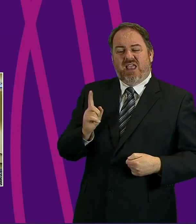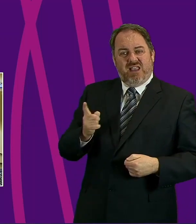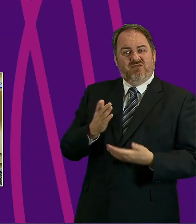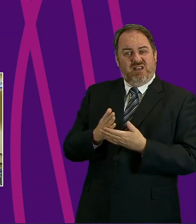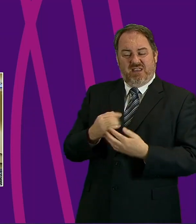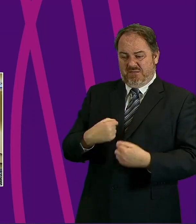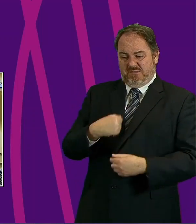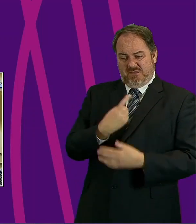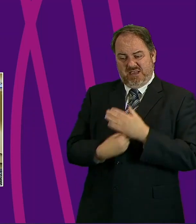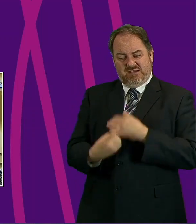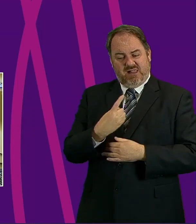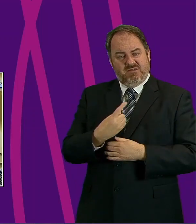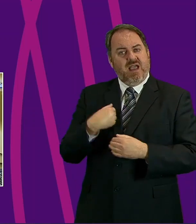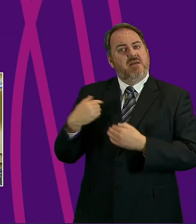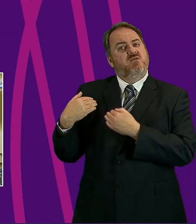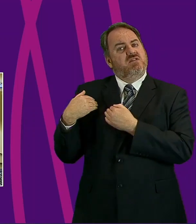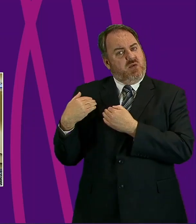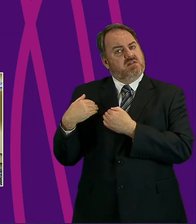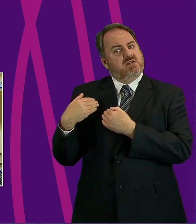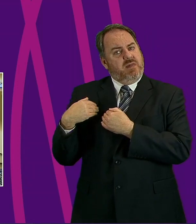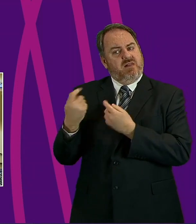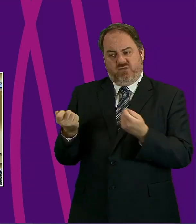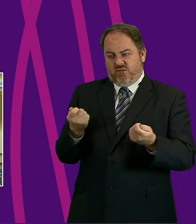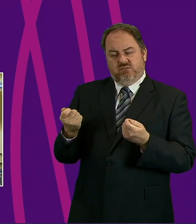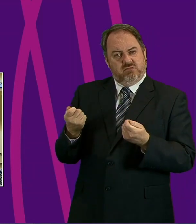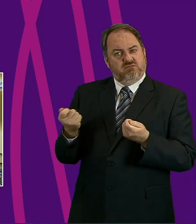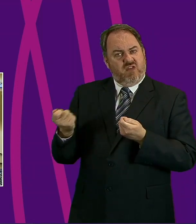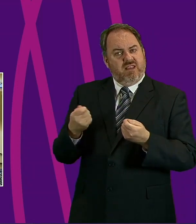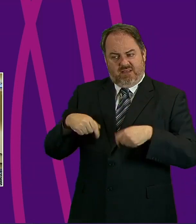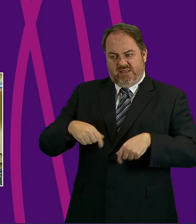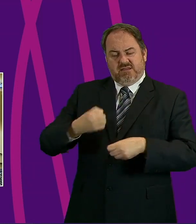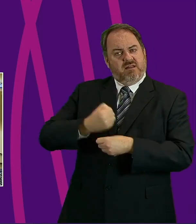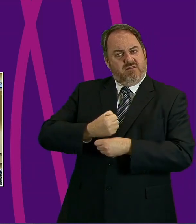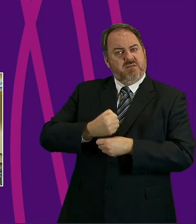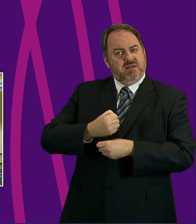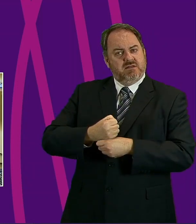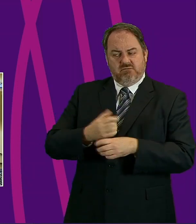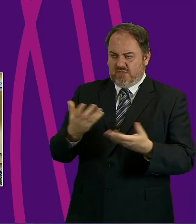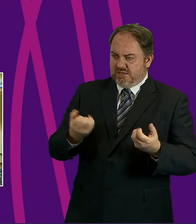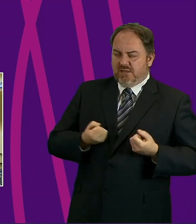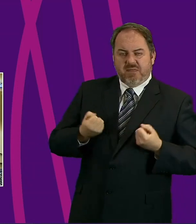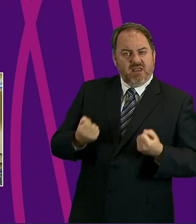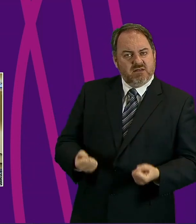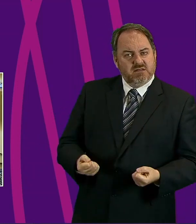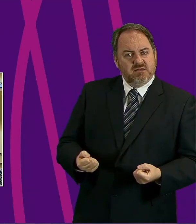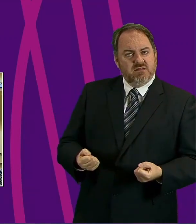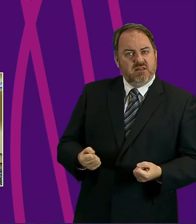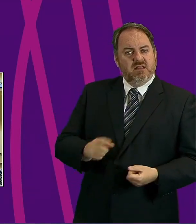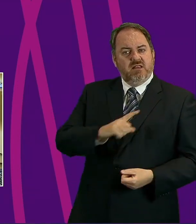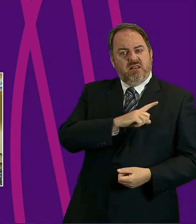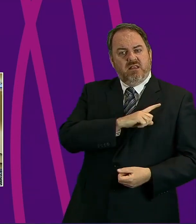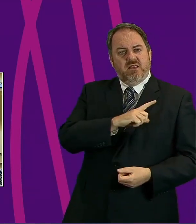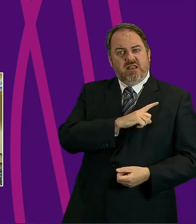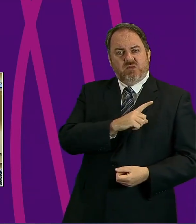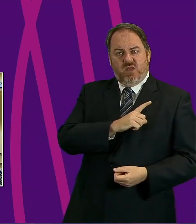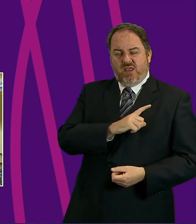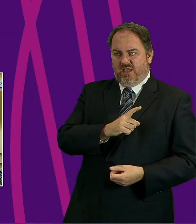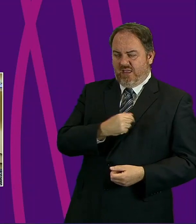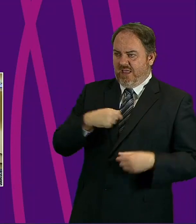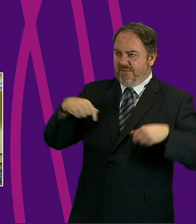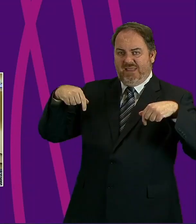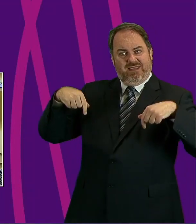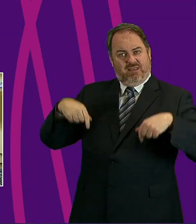accountable for this government's handling of this situation, as I am for anything this government does. That's why I'm standing not just